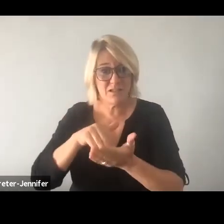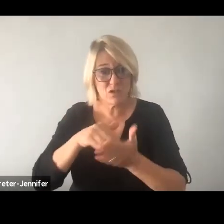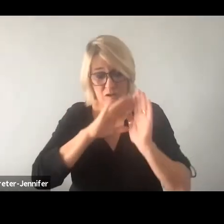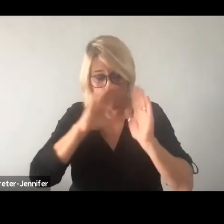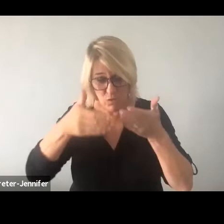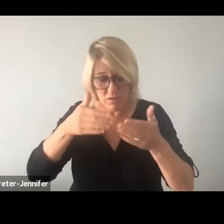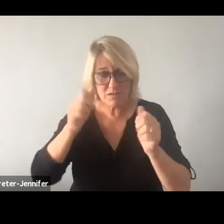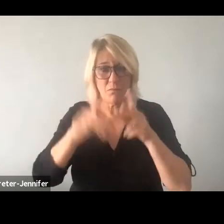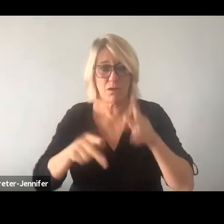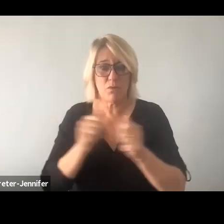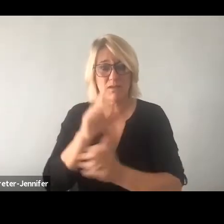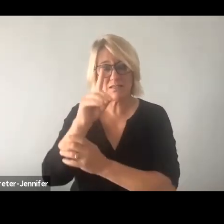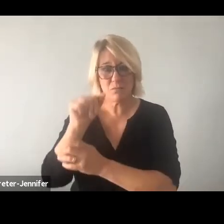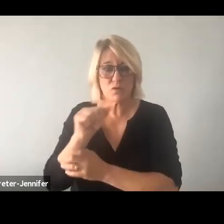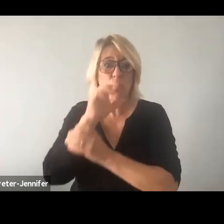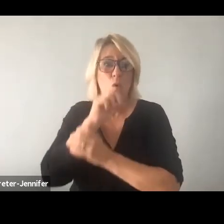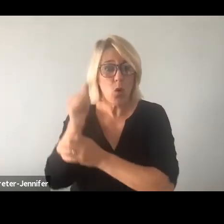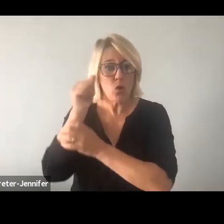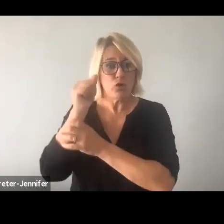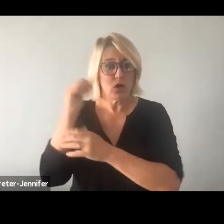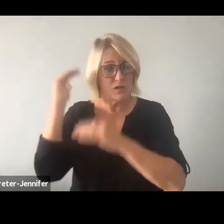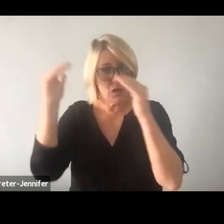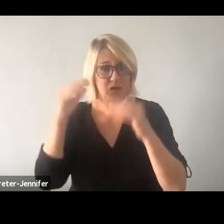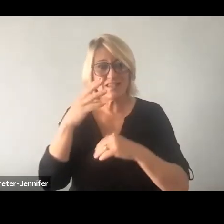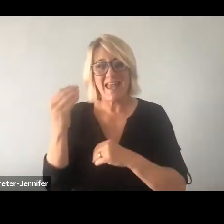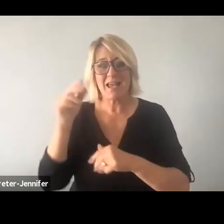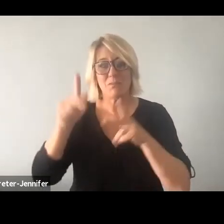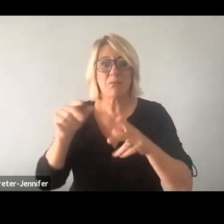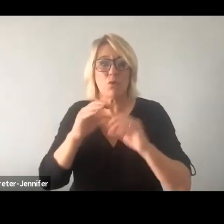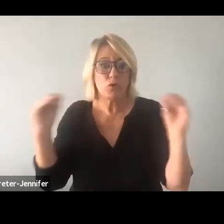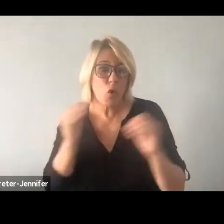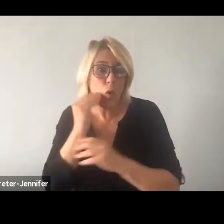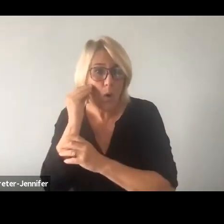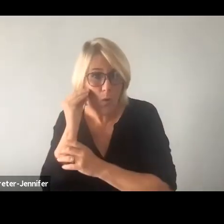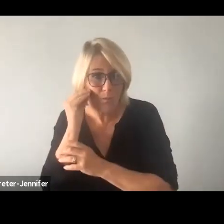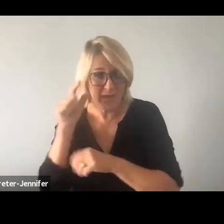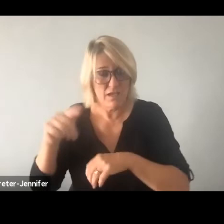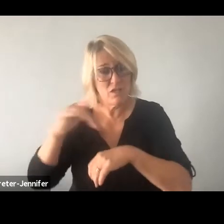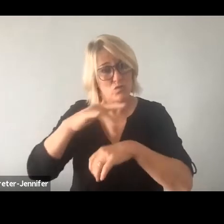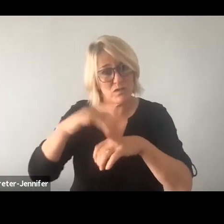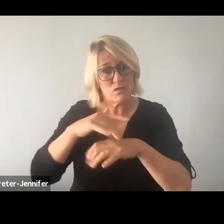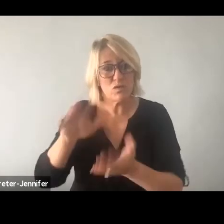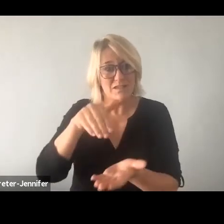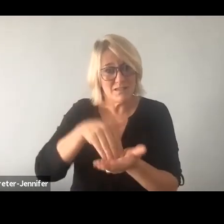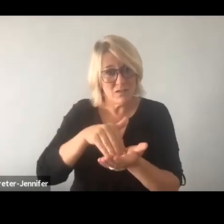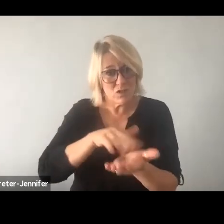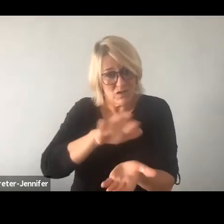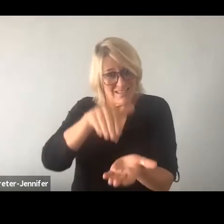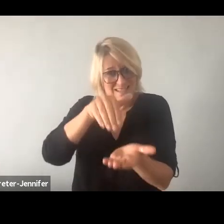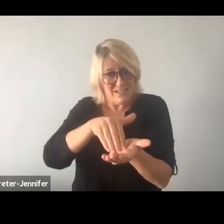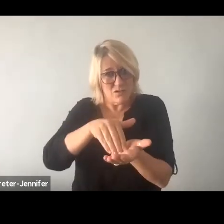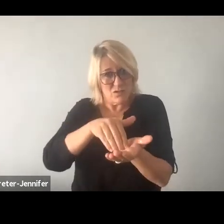older adults, and people experiencing homelessness. And this resource center will be a centralized source of